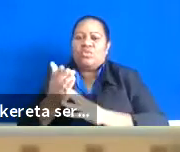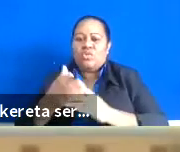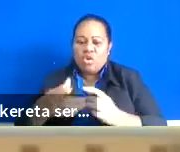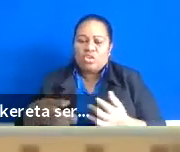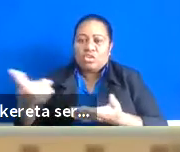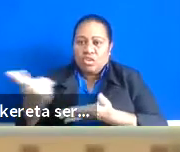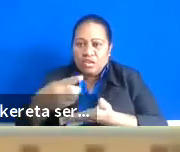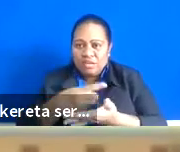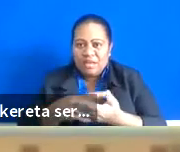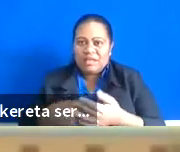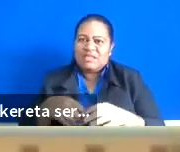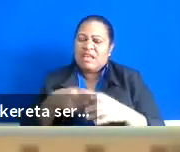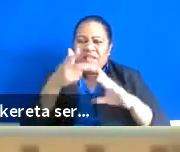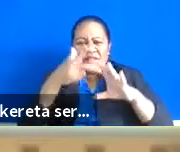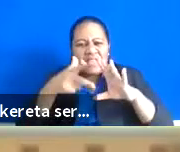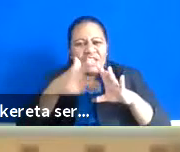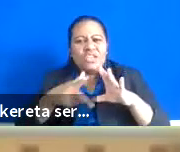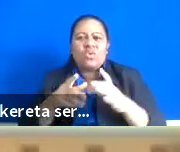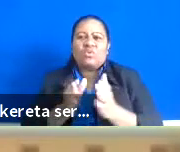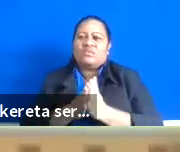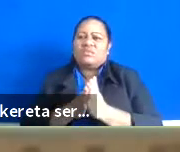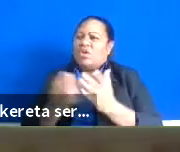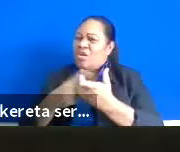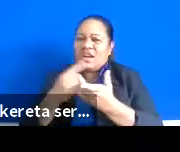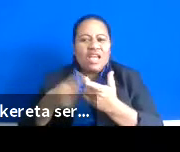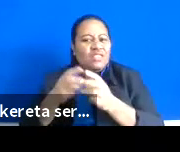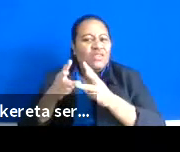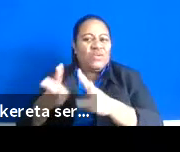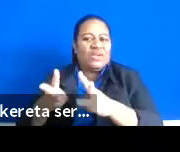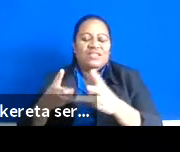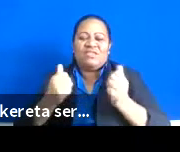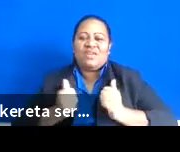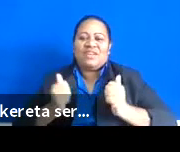forms of media and practices. är